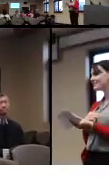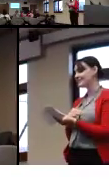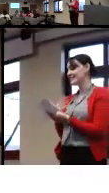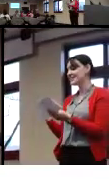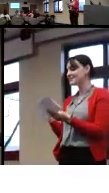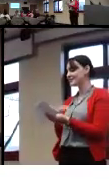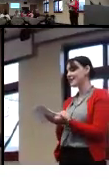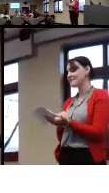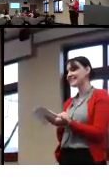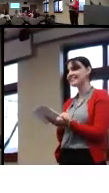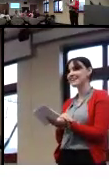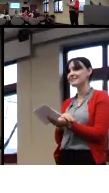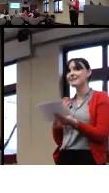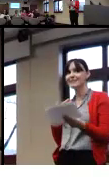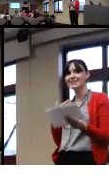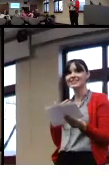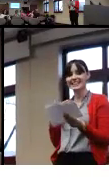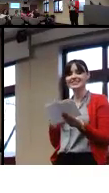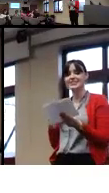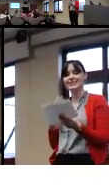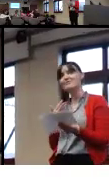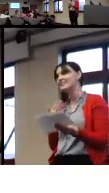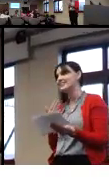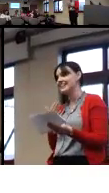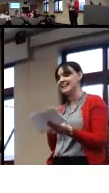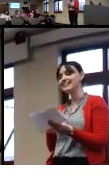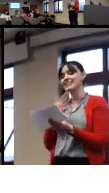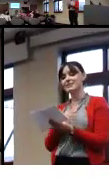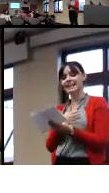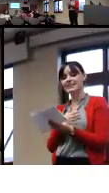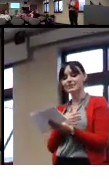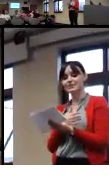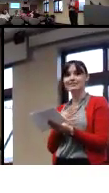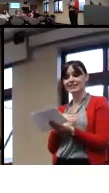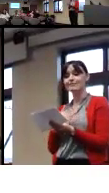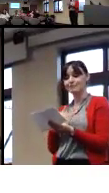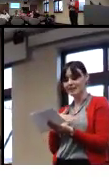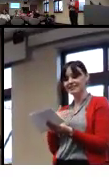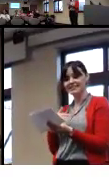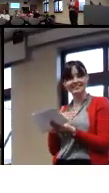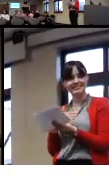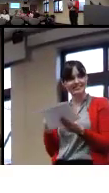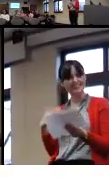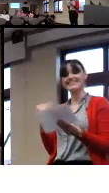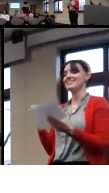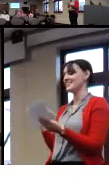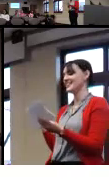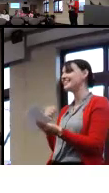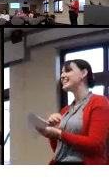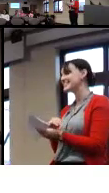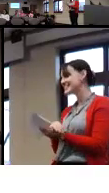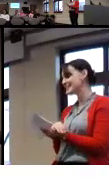Yeah, thank you, everyone. Thank you for coming. It's my pleasure to introduce our speaker today. So, Anne Therese